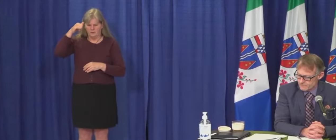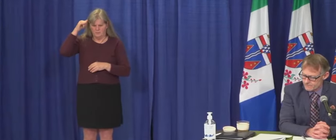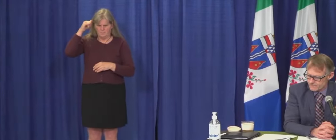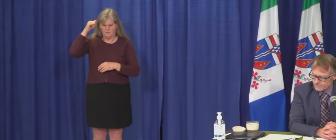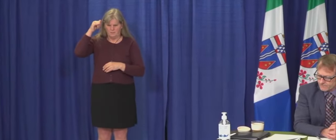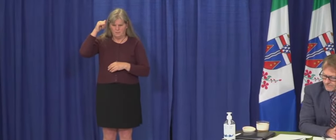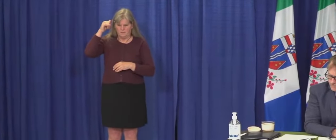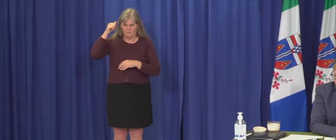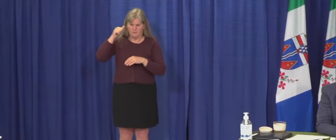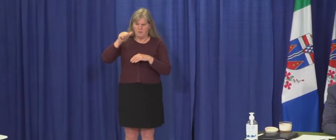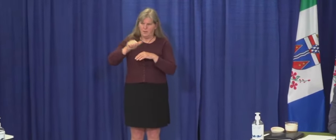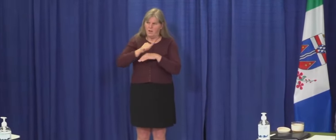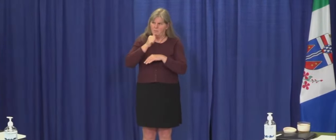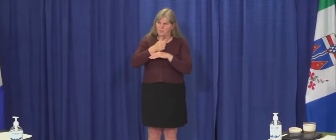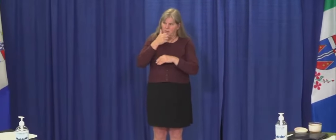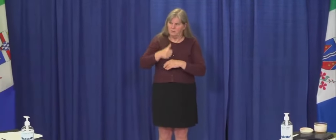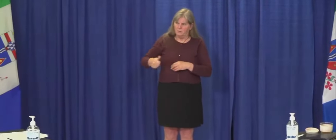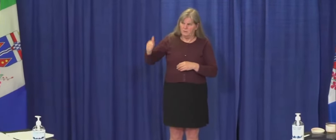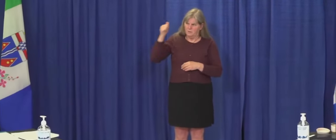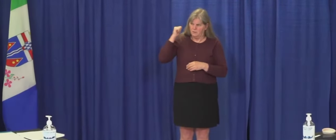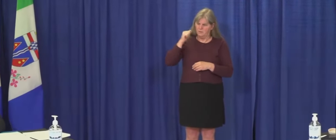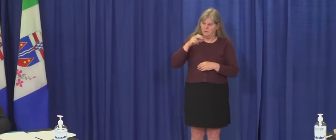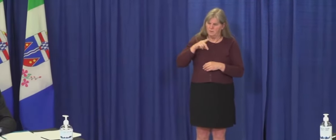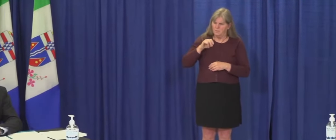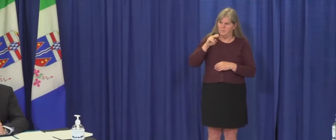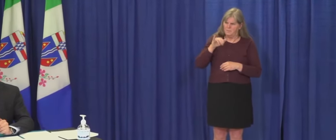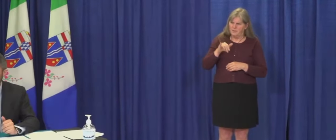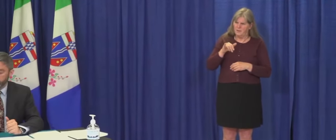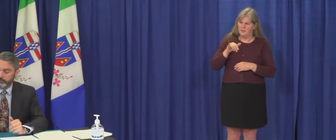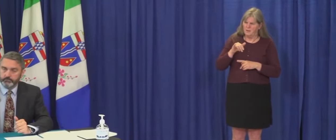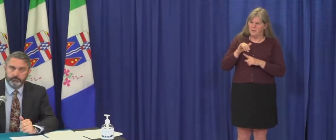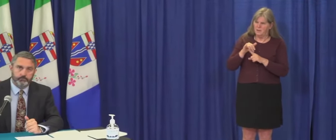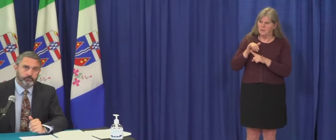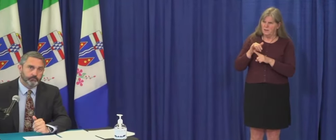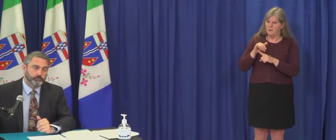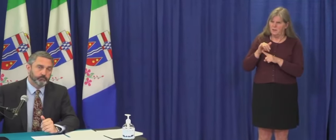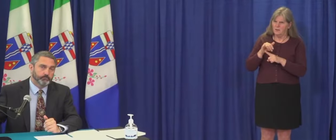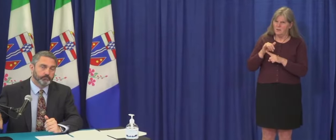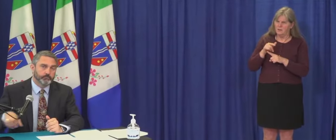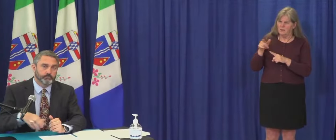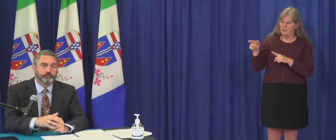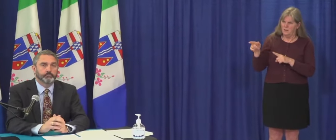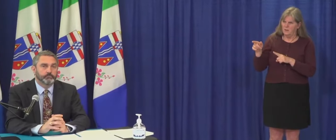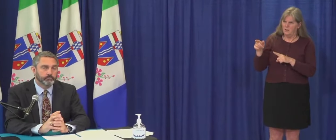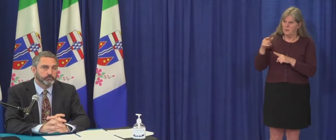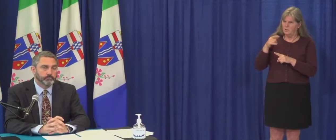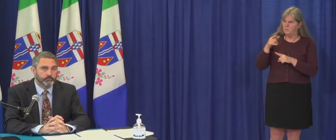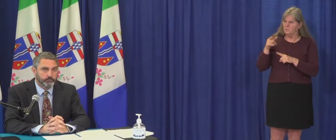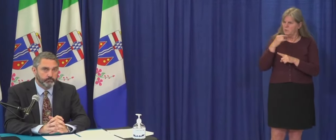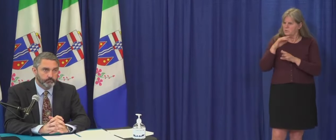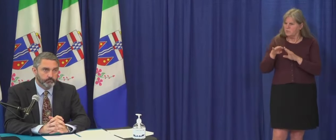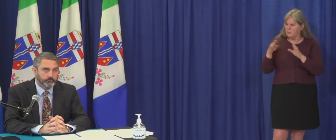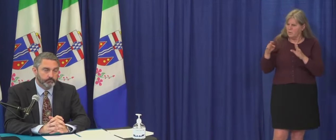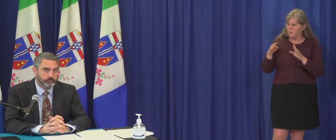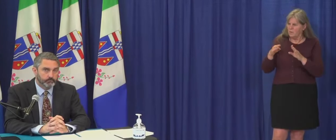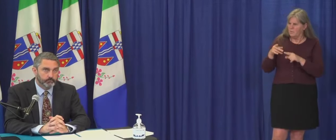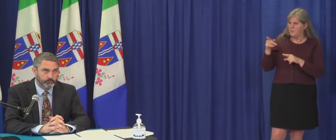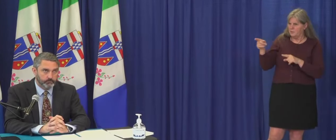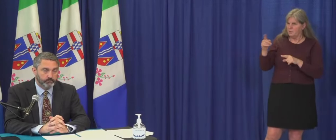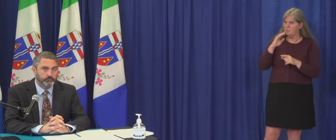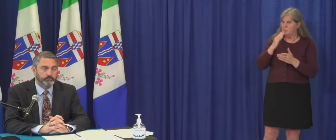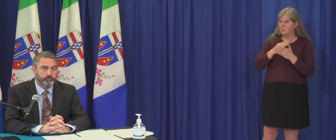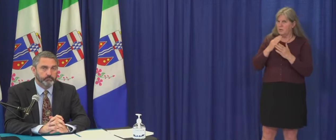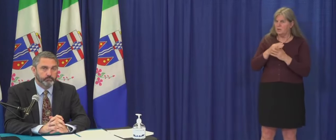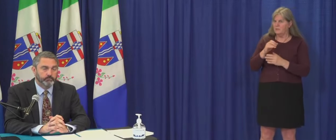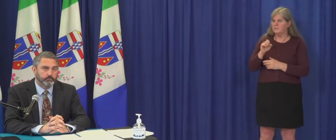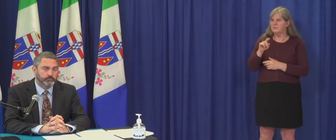border to open during his next conversation with the Prime Minister. Given that you're kind of looking ahead at the end of ending the state of emergency